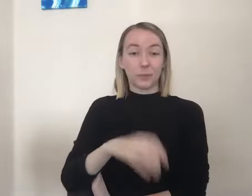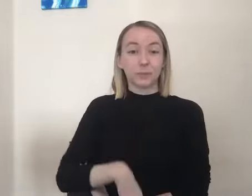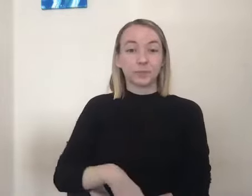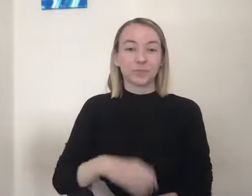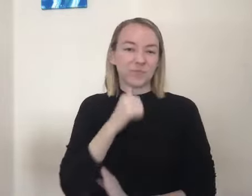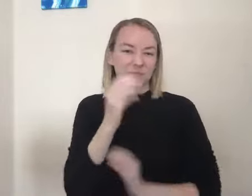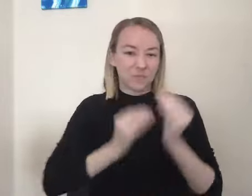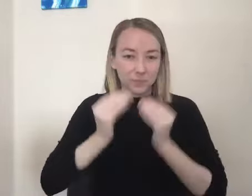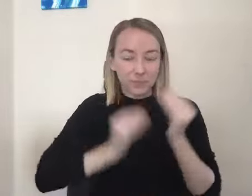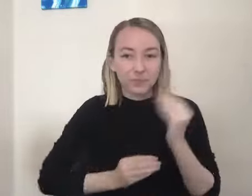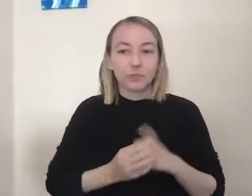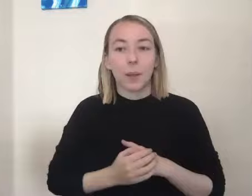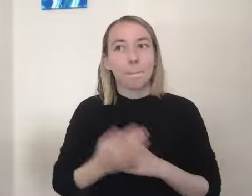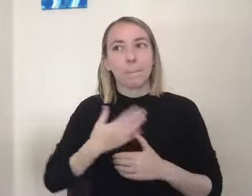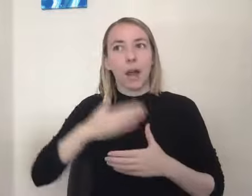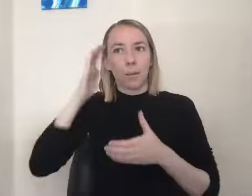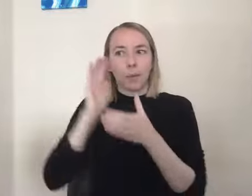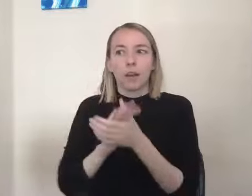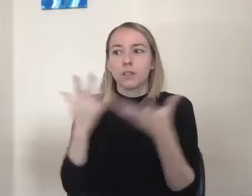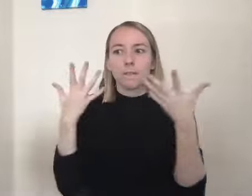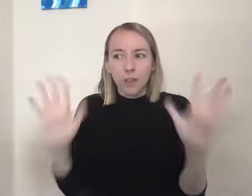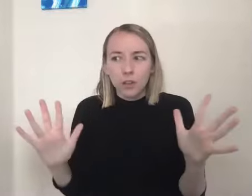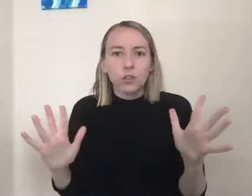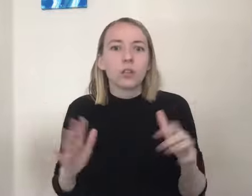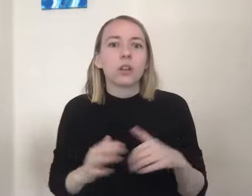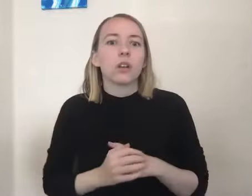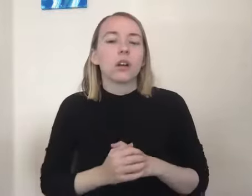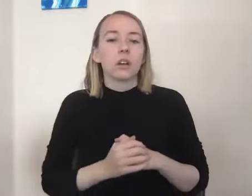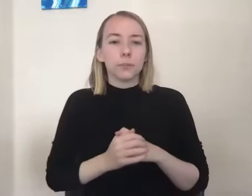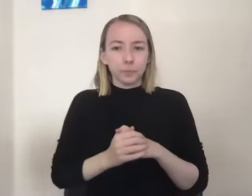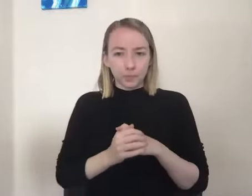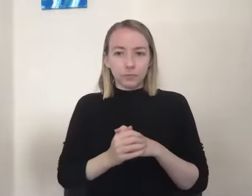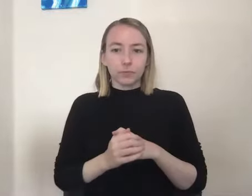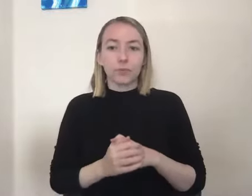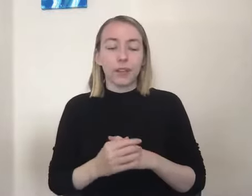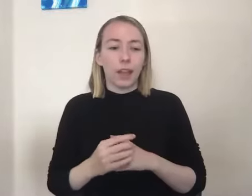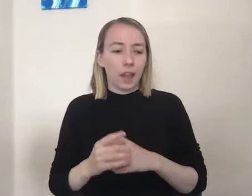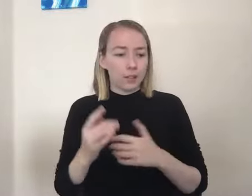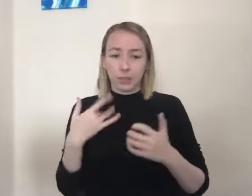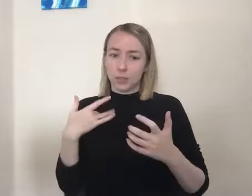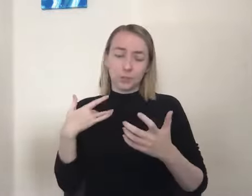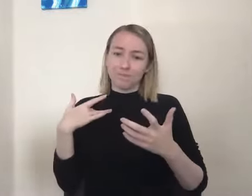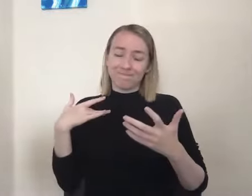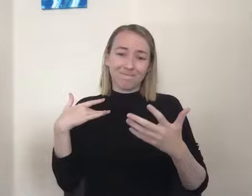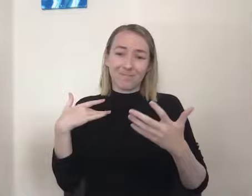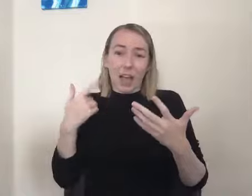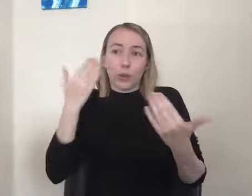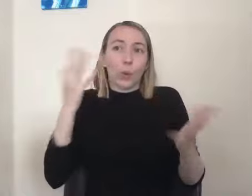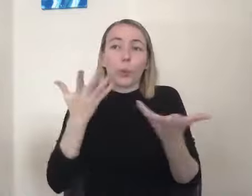of fear. And I became a bit anorexic at that time. I decided my marriage was over because this